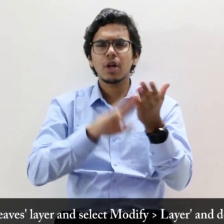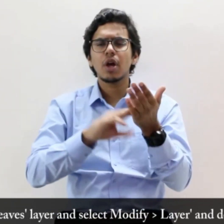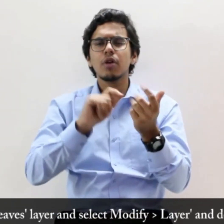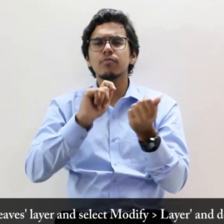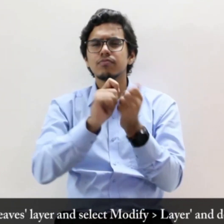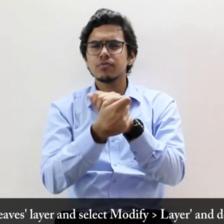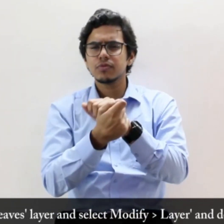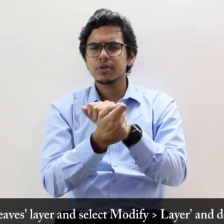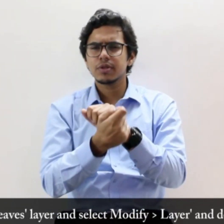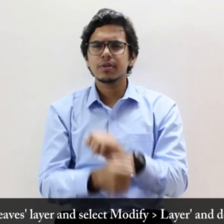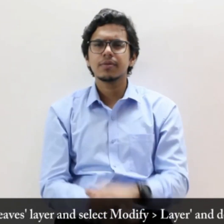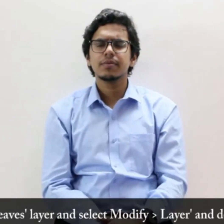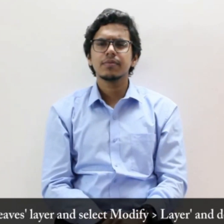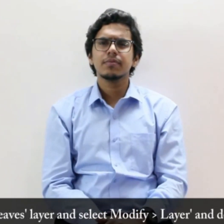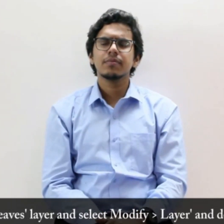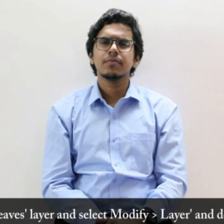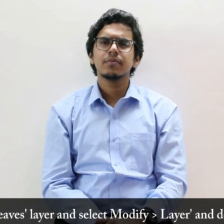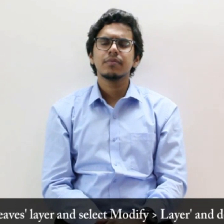select Modify Layer.